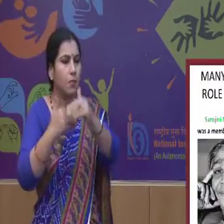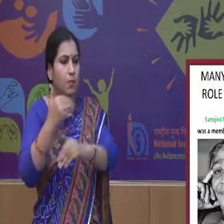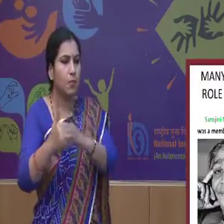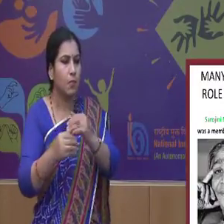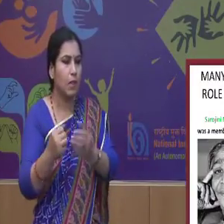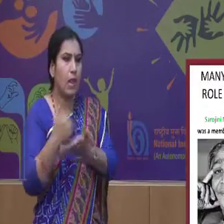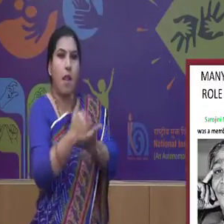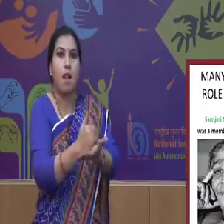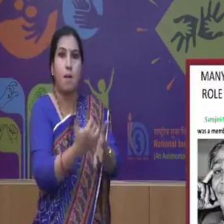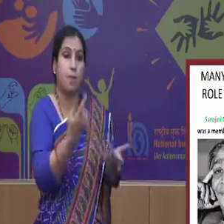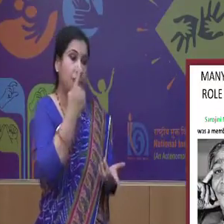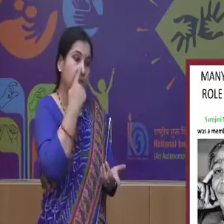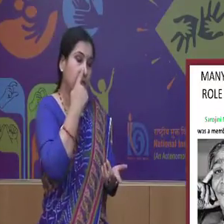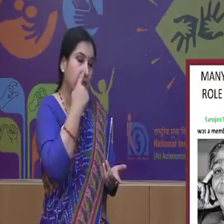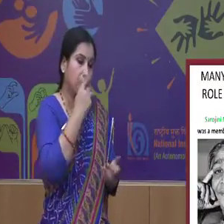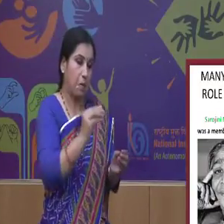in the society.